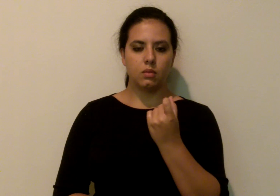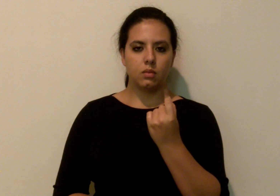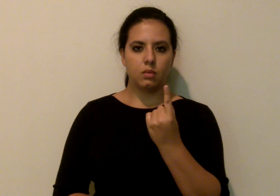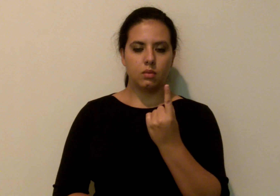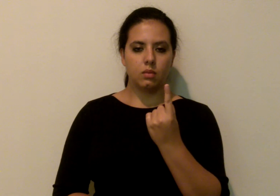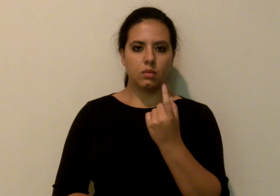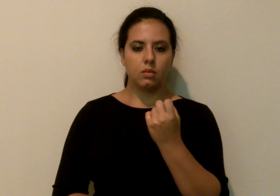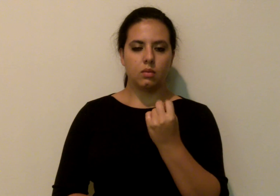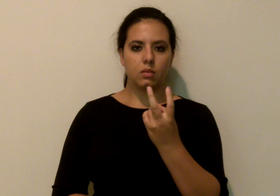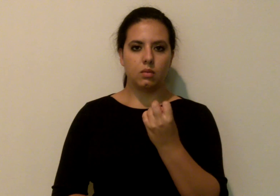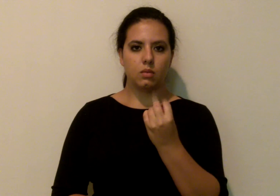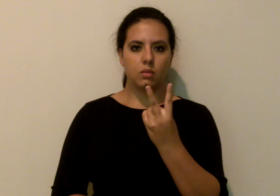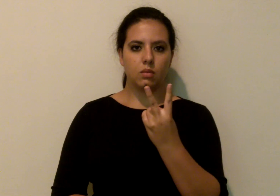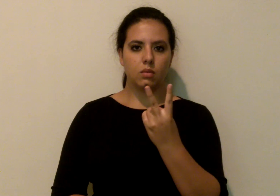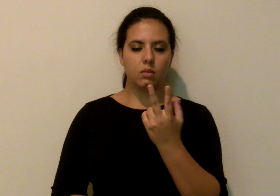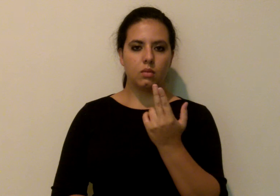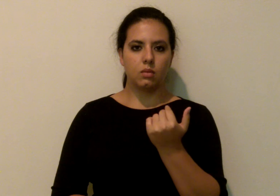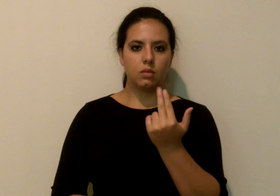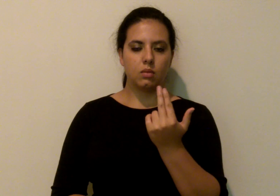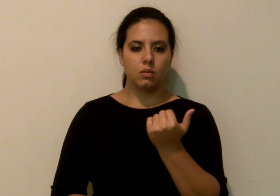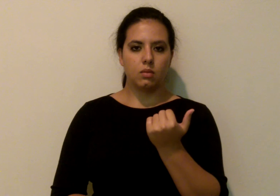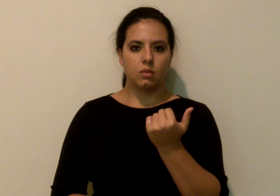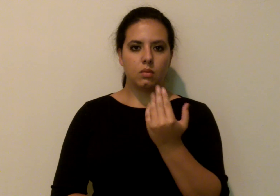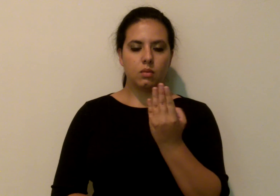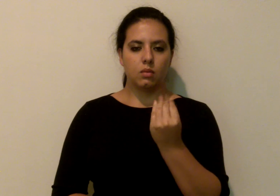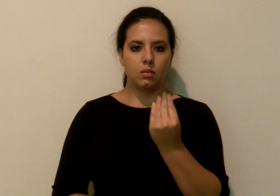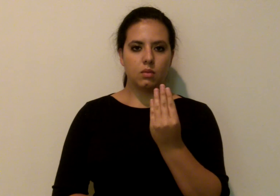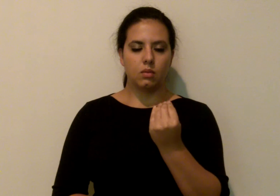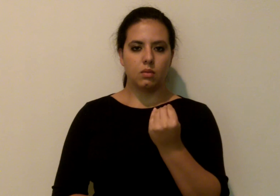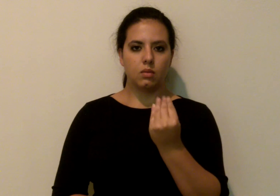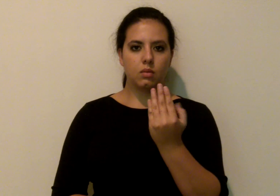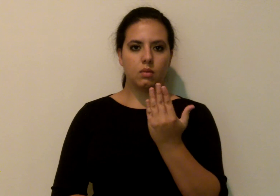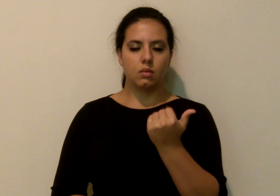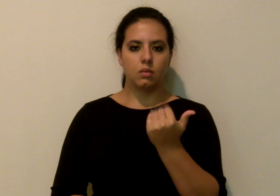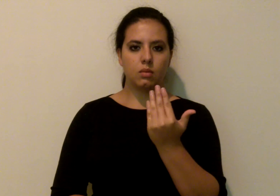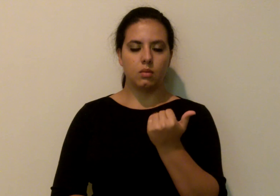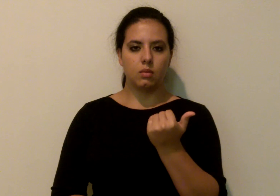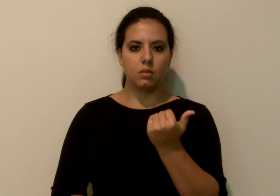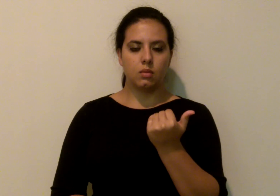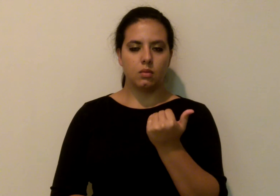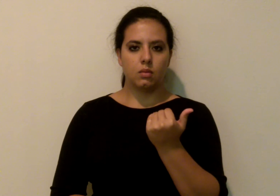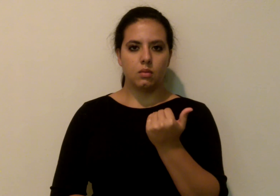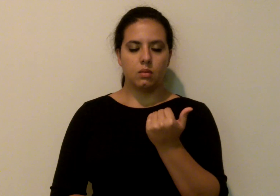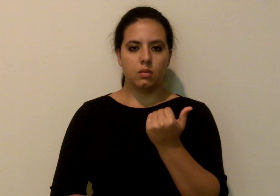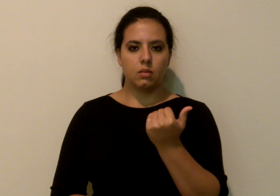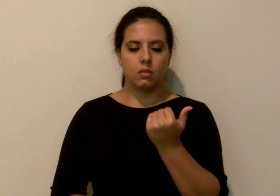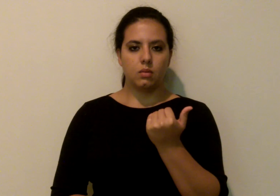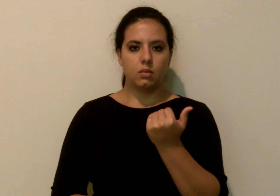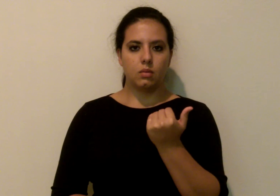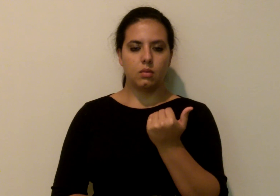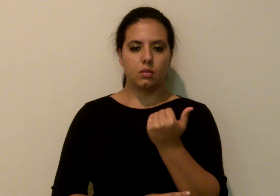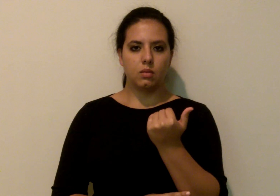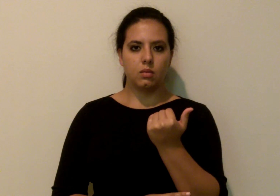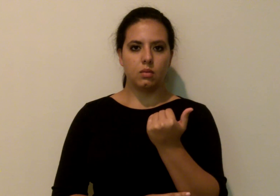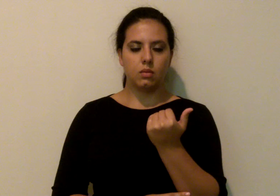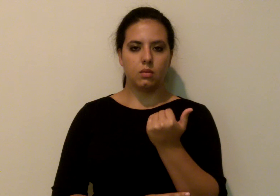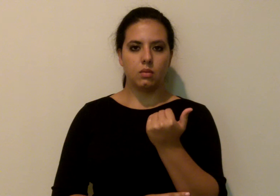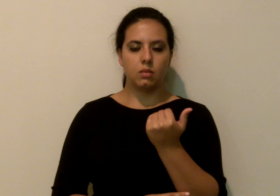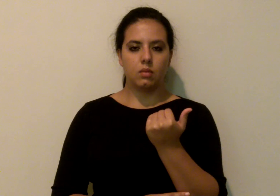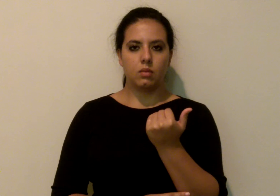11, 12, 13, 14, 15. Palm faces you. Now,